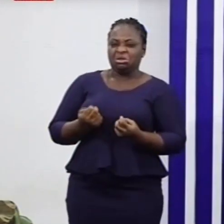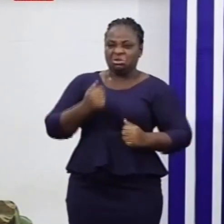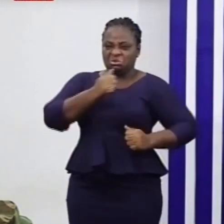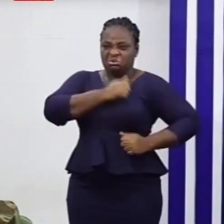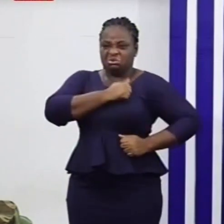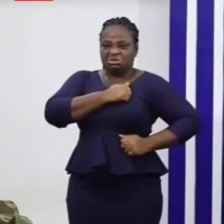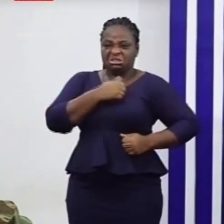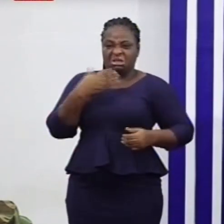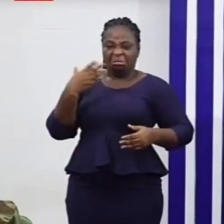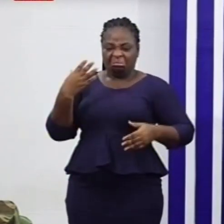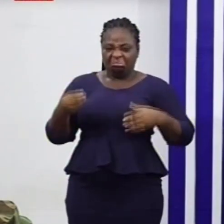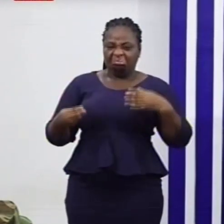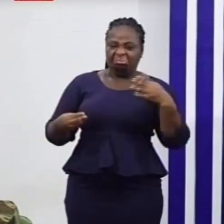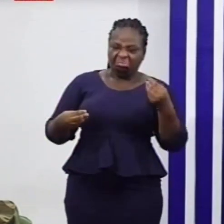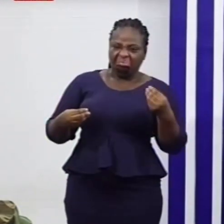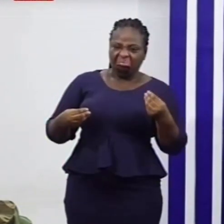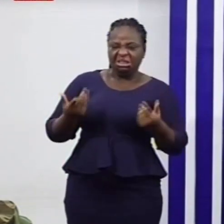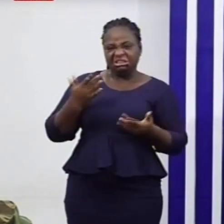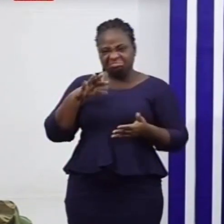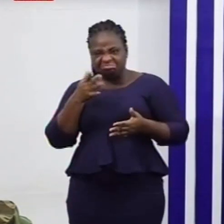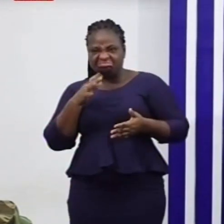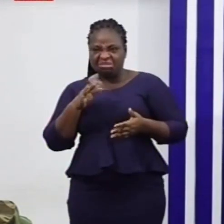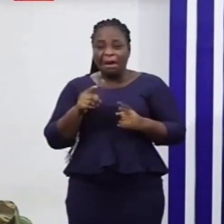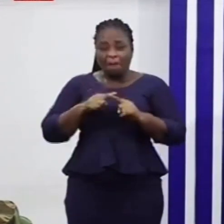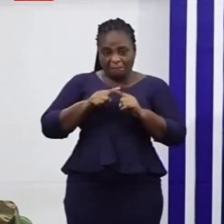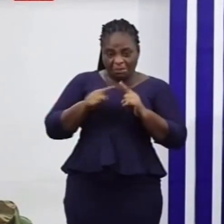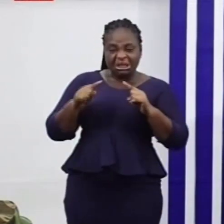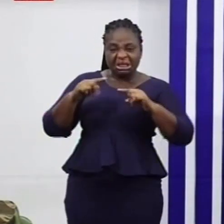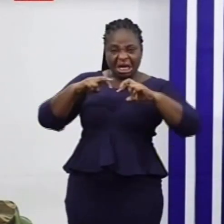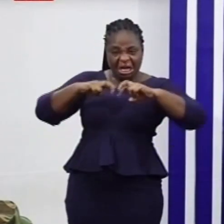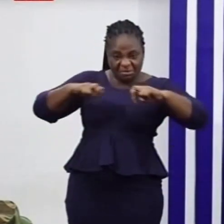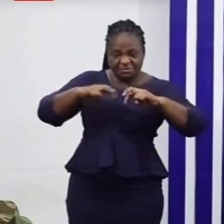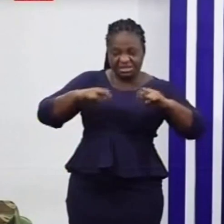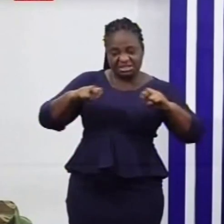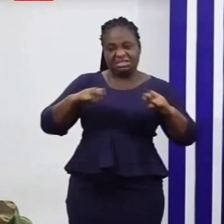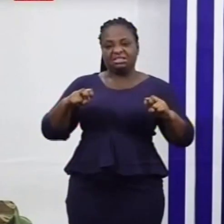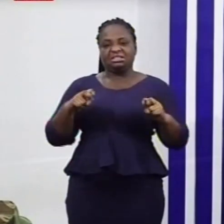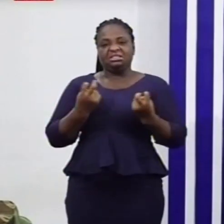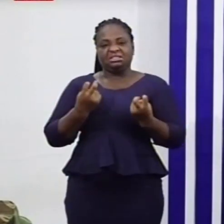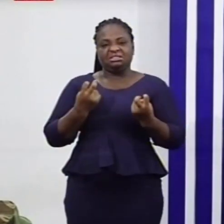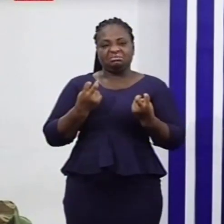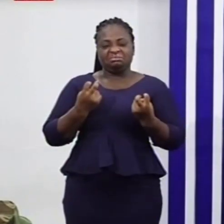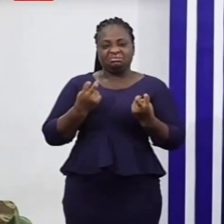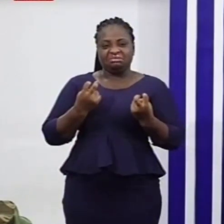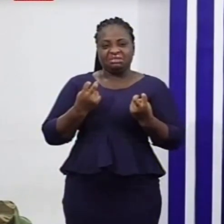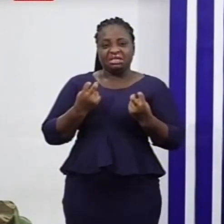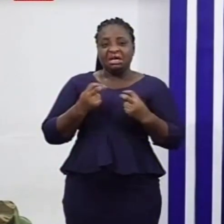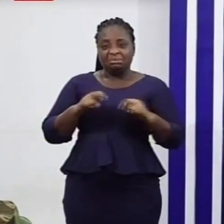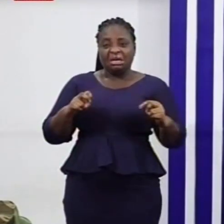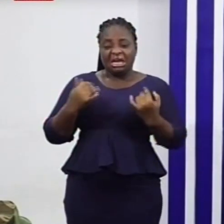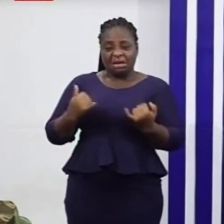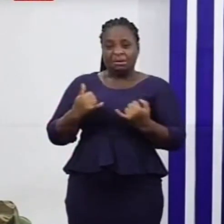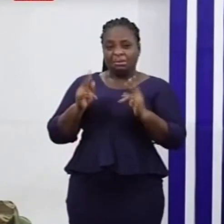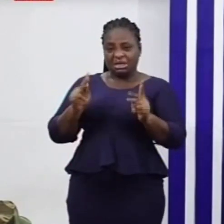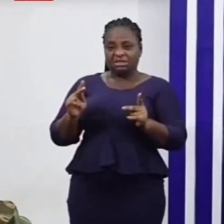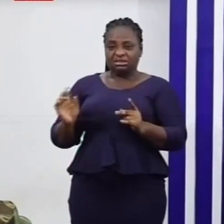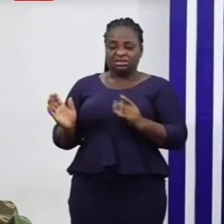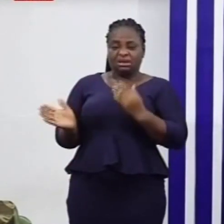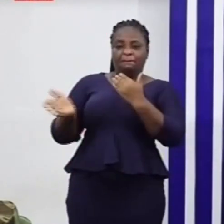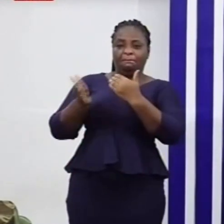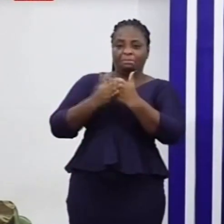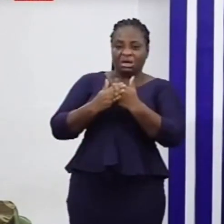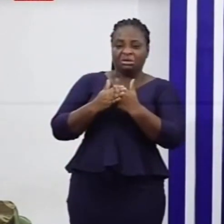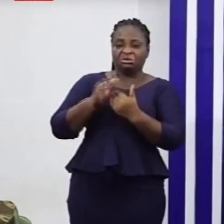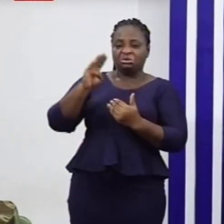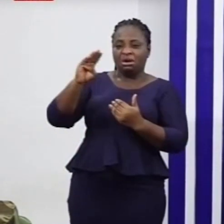true, of an infraction by a uniformed person. That person has been withdrawn from the operation, and they